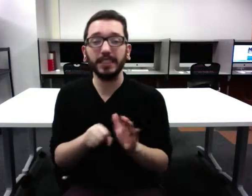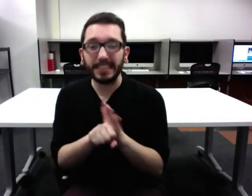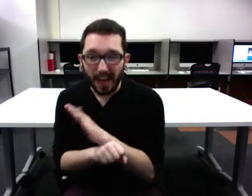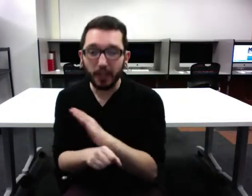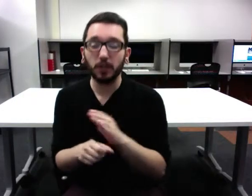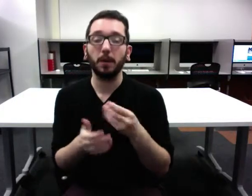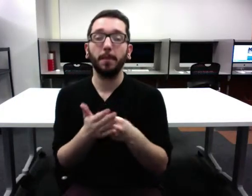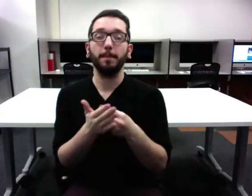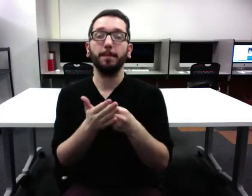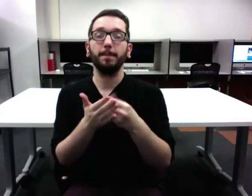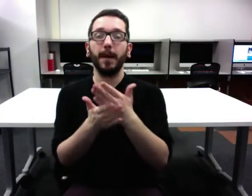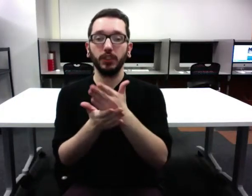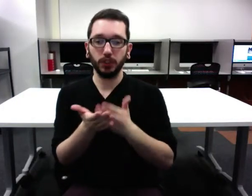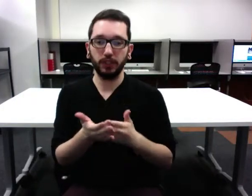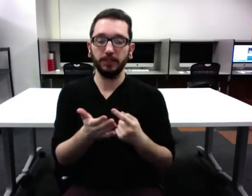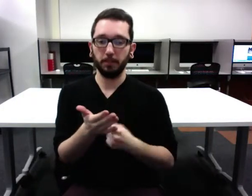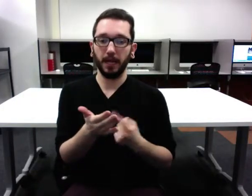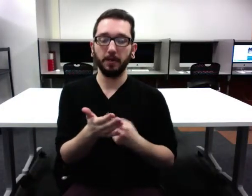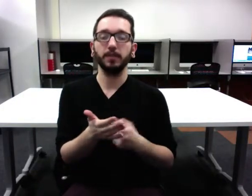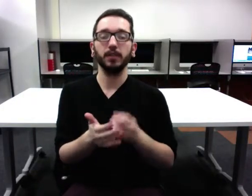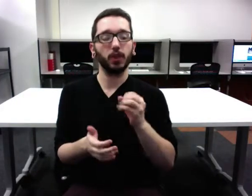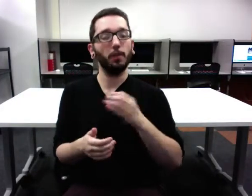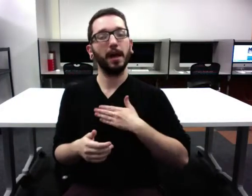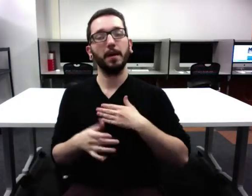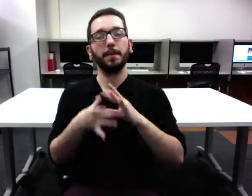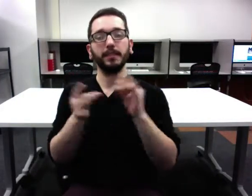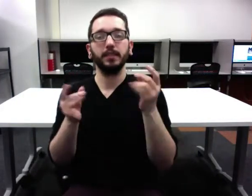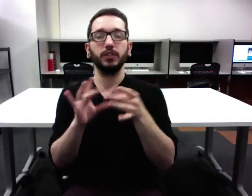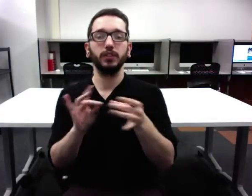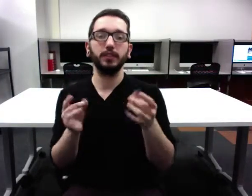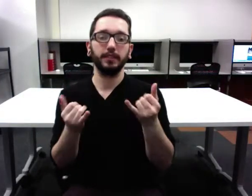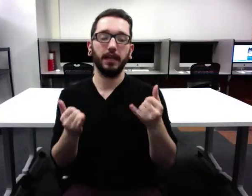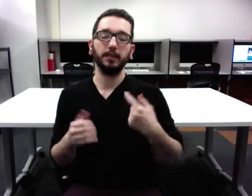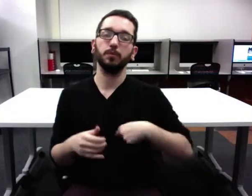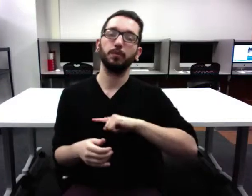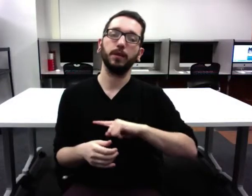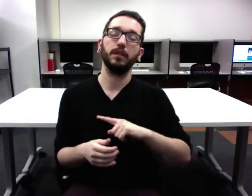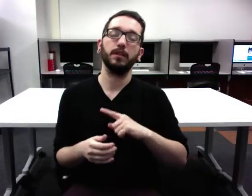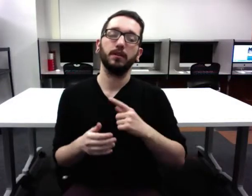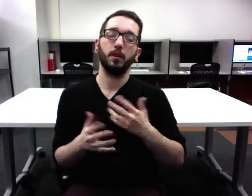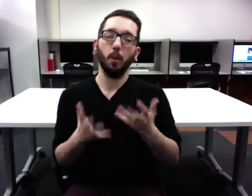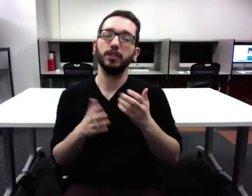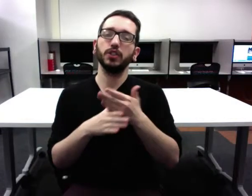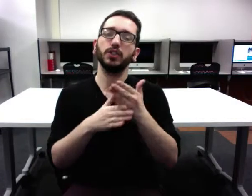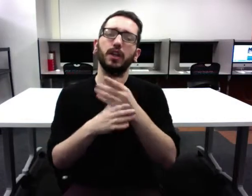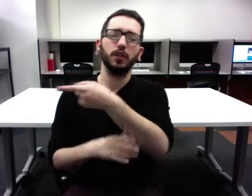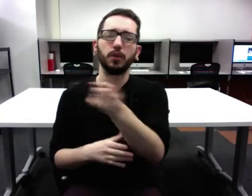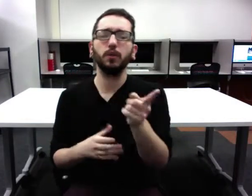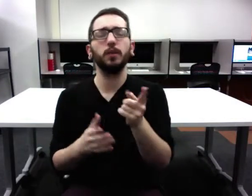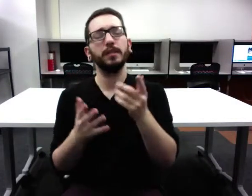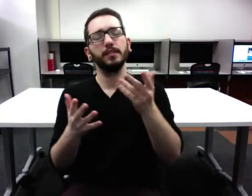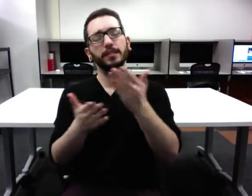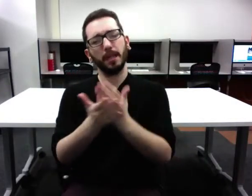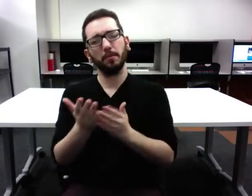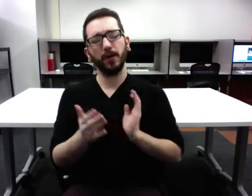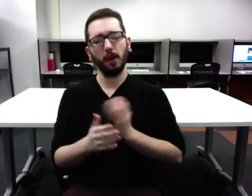lot going on. My message to you today is I will share with you some of our findings, but I want you to know the National Center